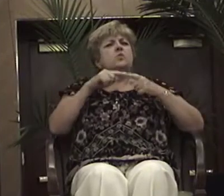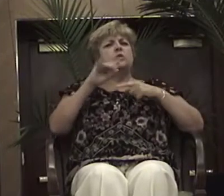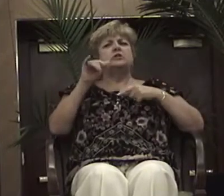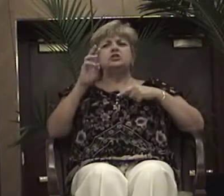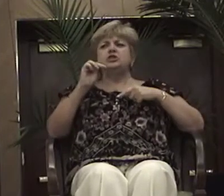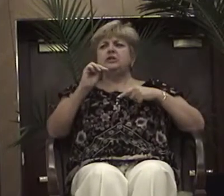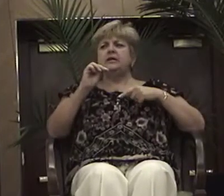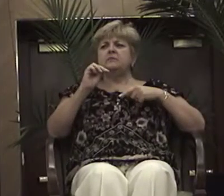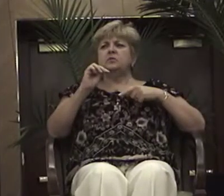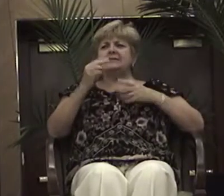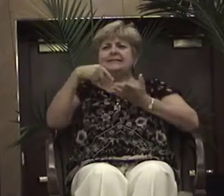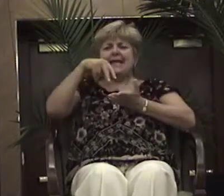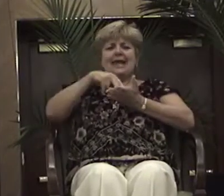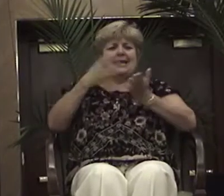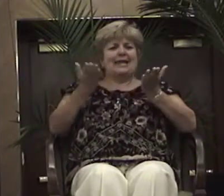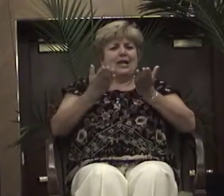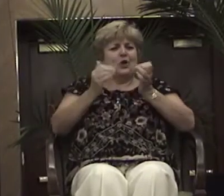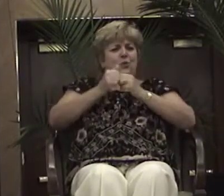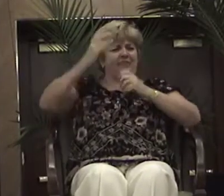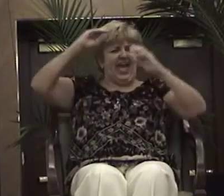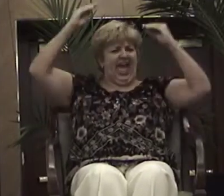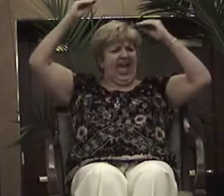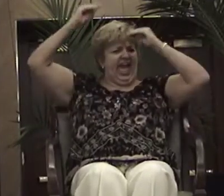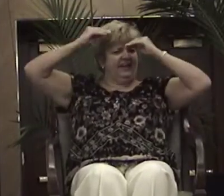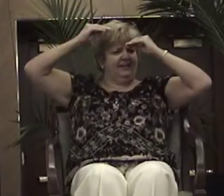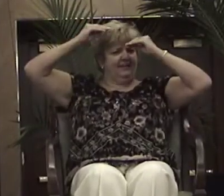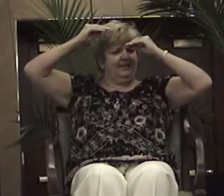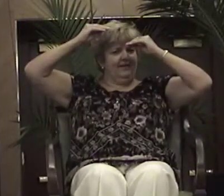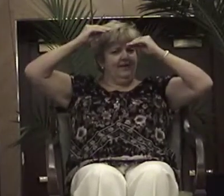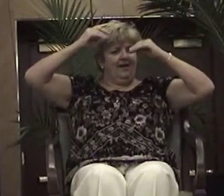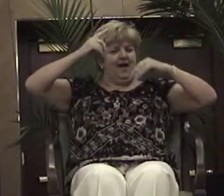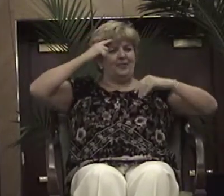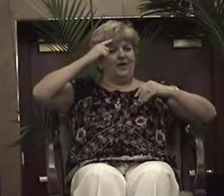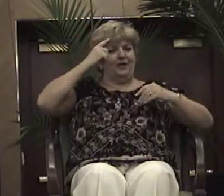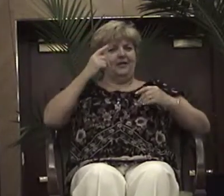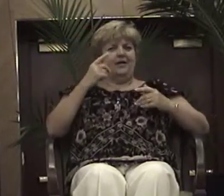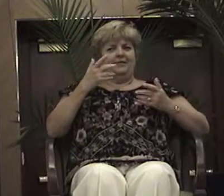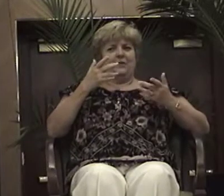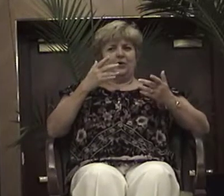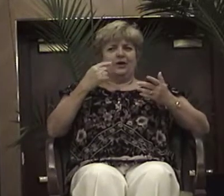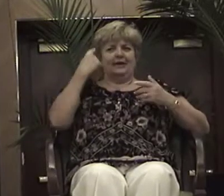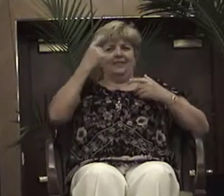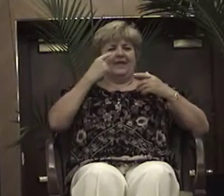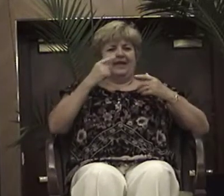that hat, I thought that was going to be the next song, the Everly Brothers of the Stone Age.